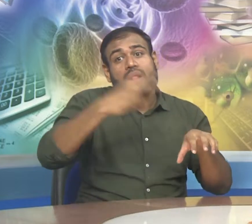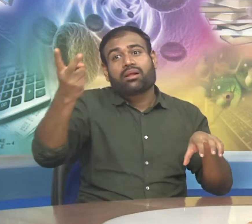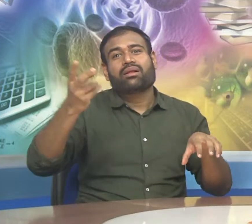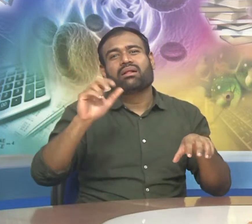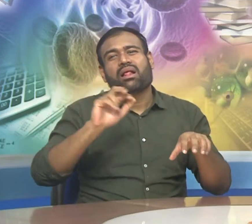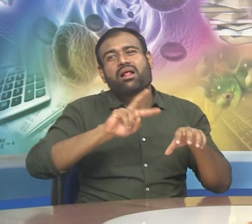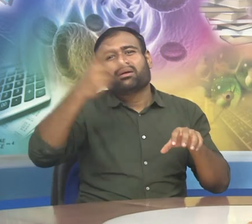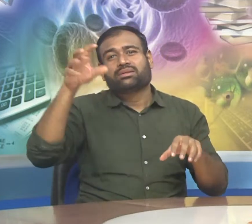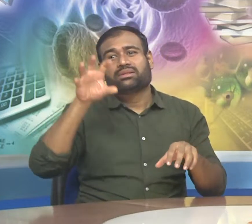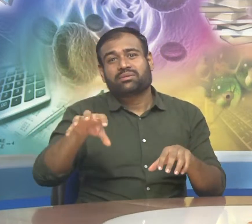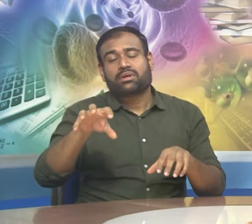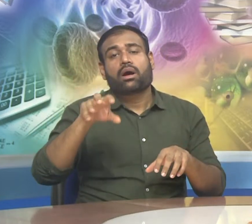judges.